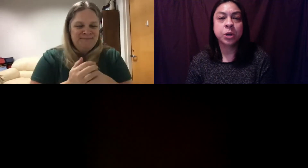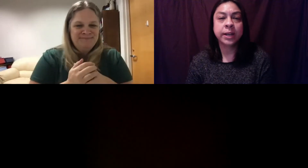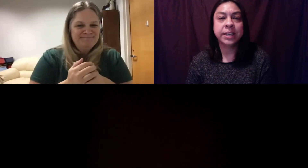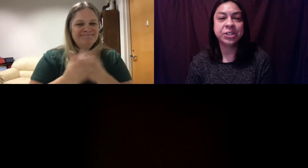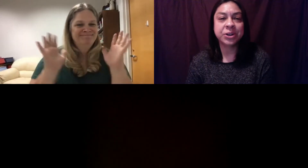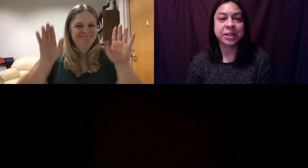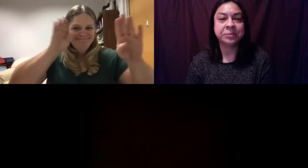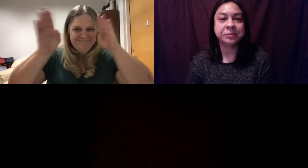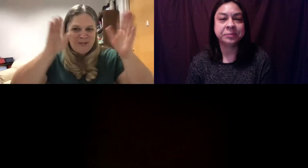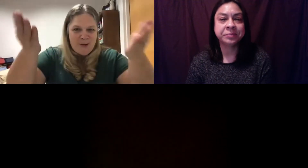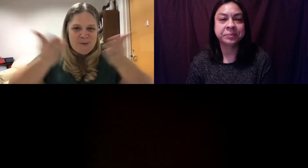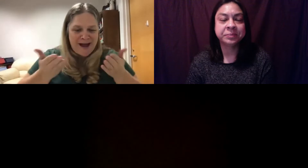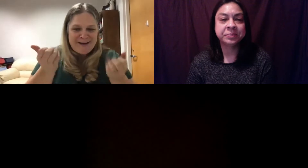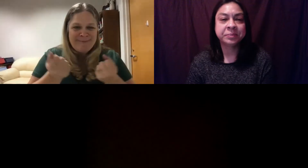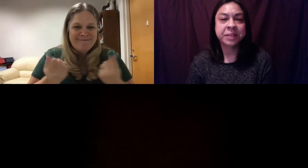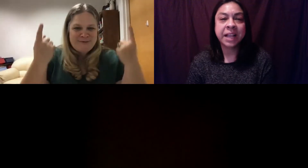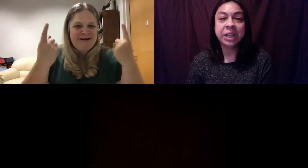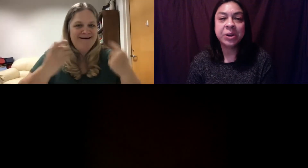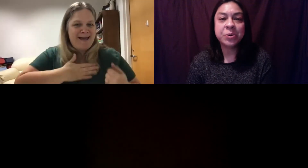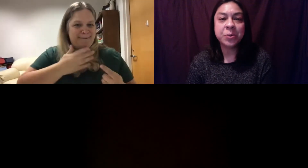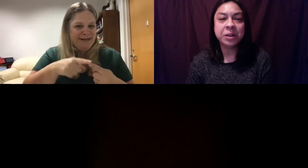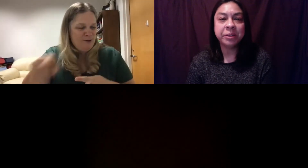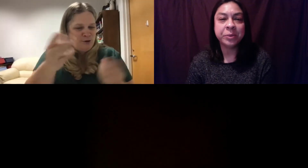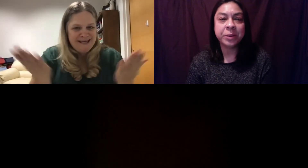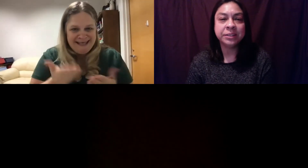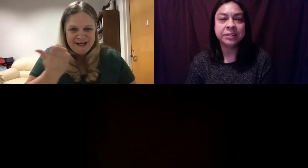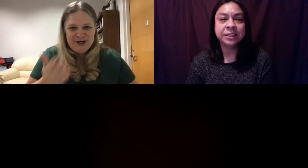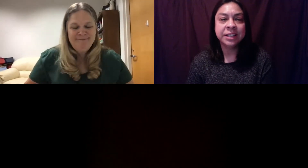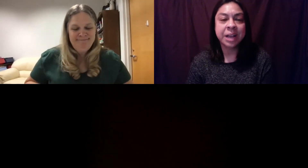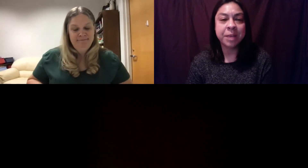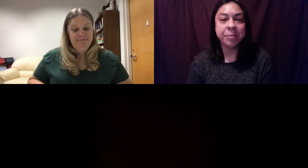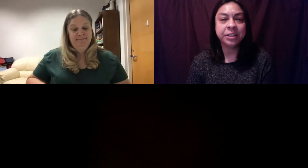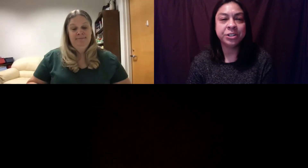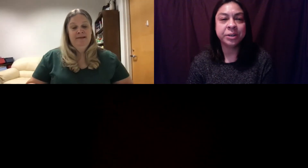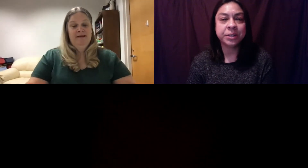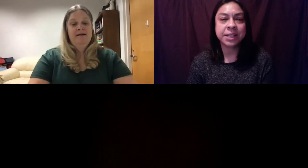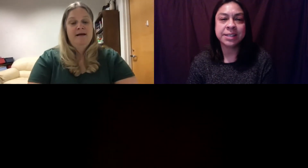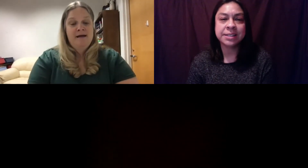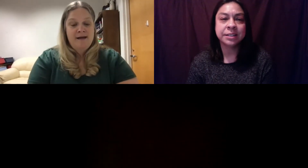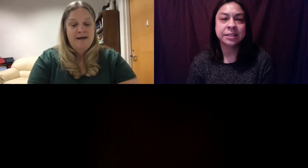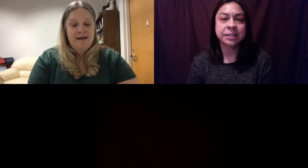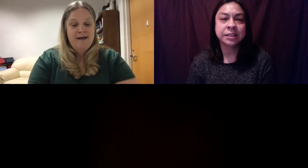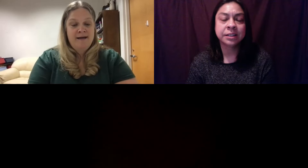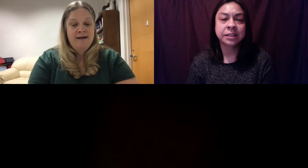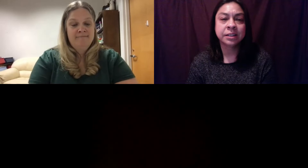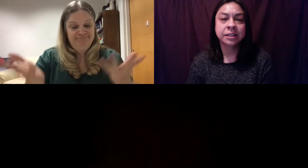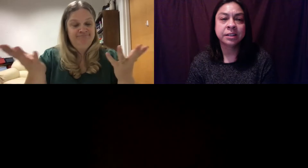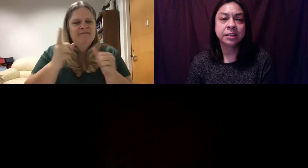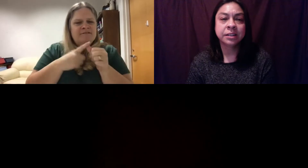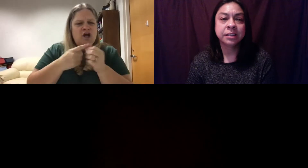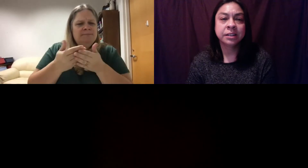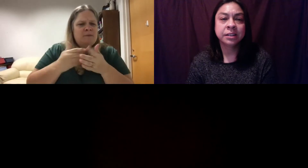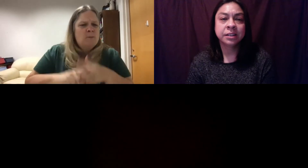We'll go ahead and get started. Hello, welcome everyone. I'm happy that you're here with us.